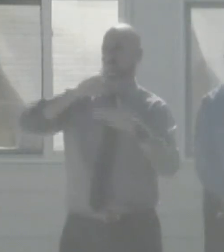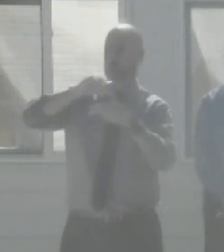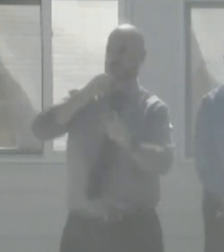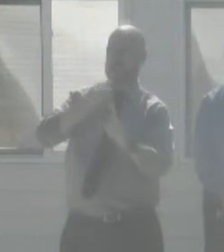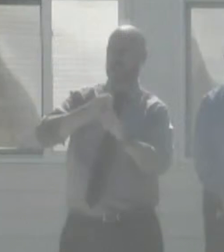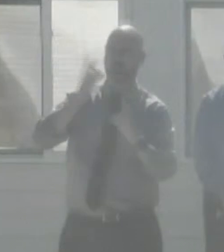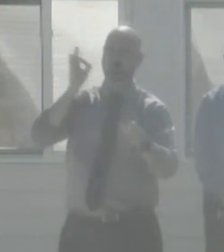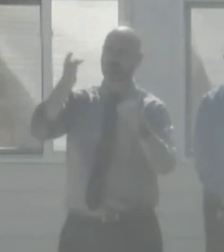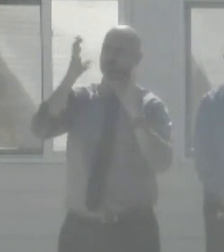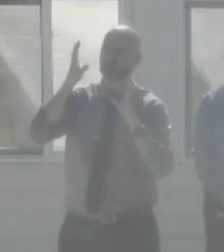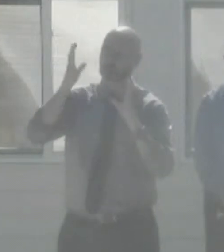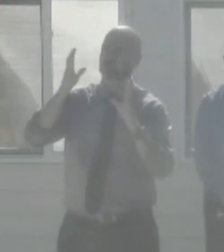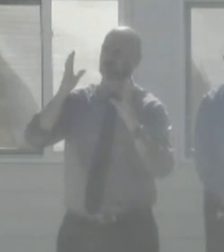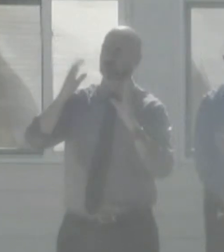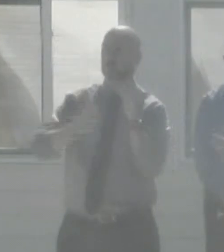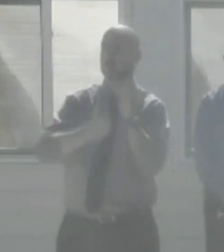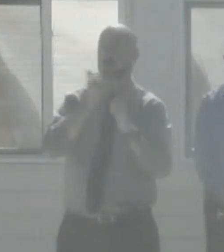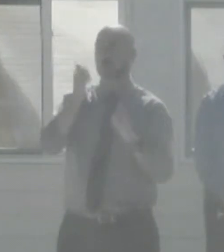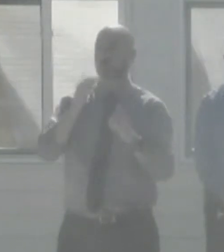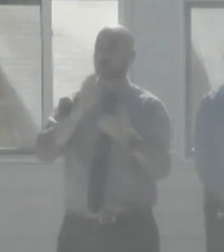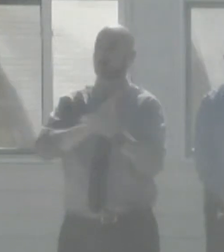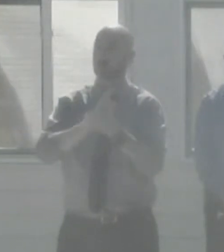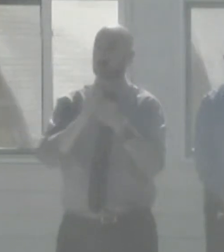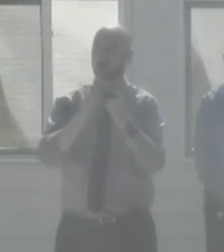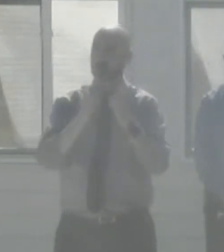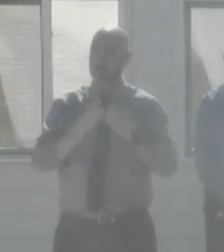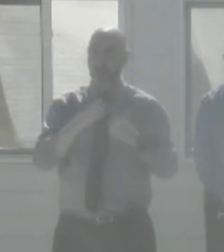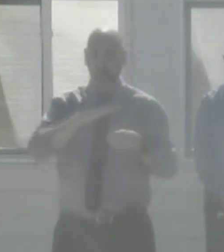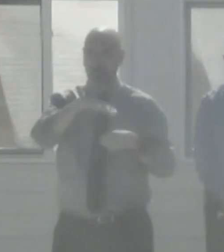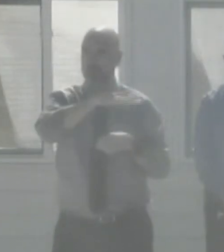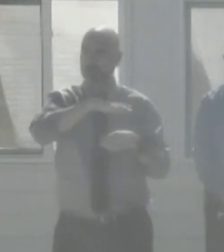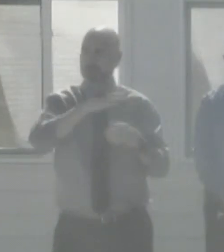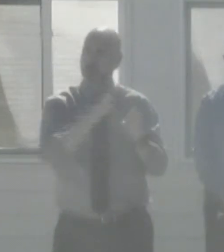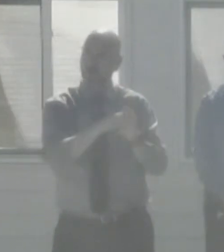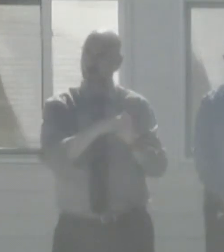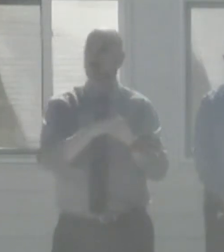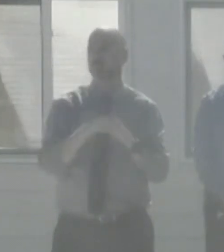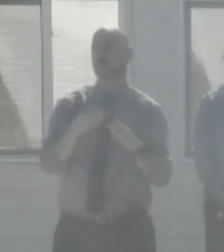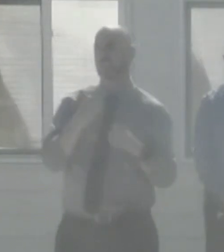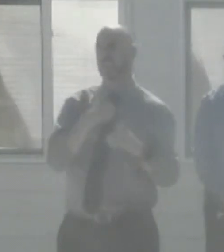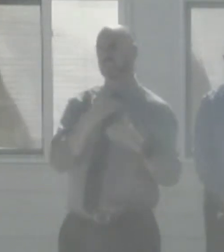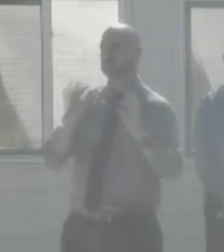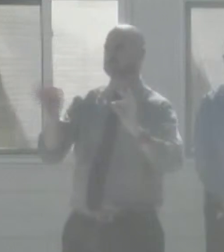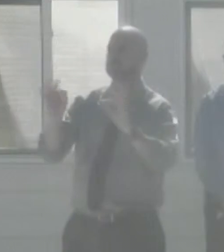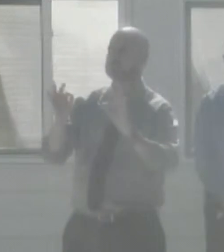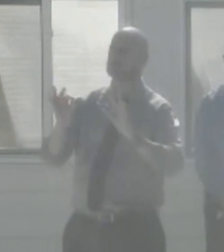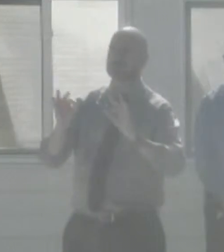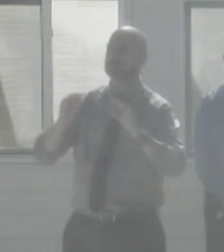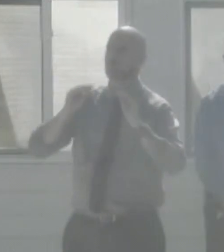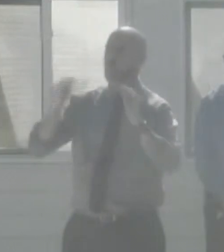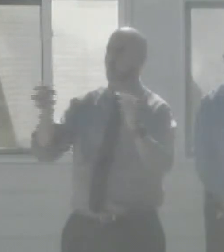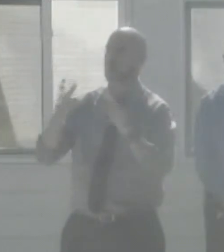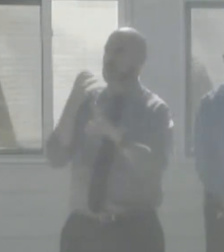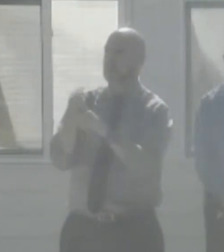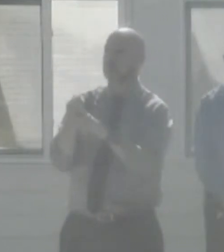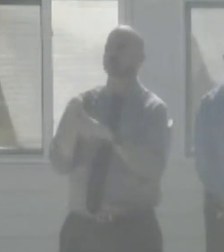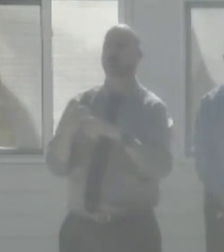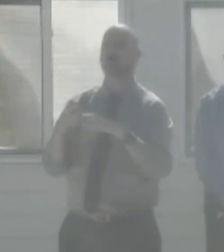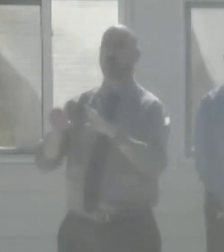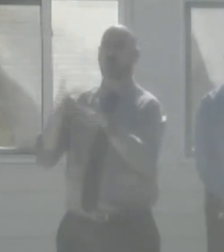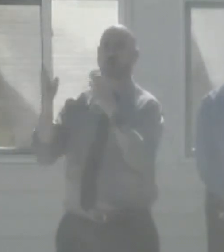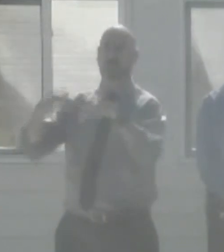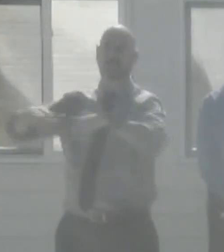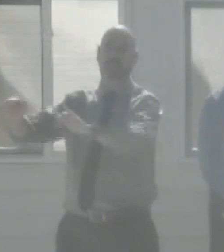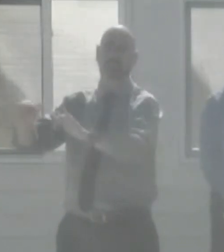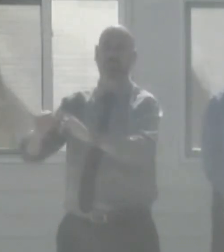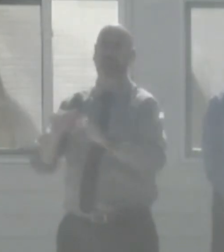of those school districts that were closed probably had minimal to no impacts from the storm and should be able to